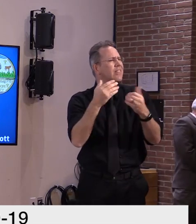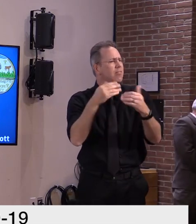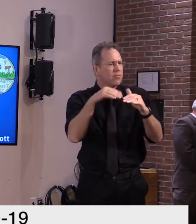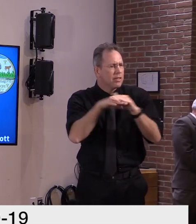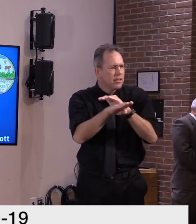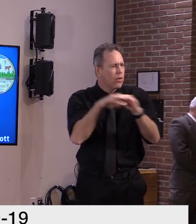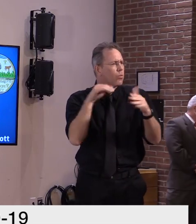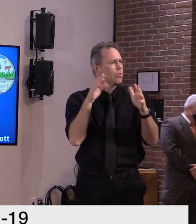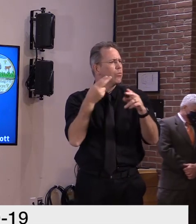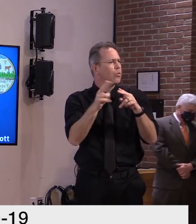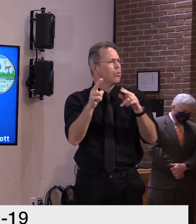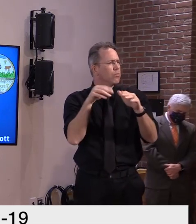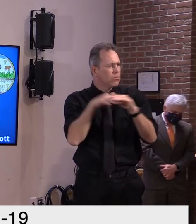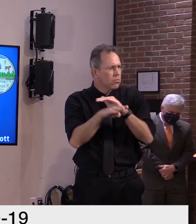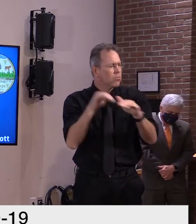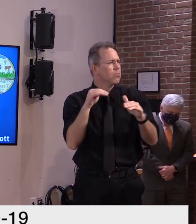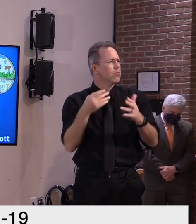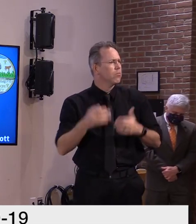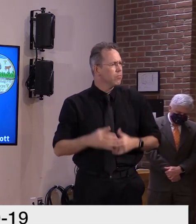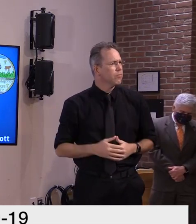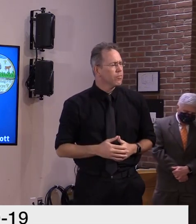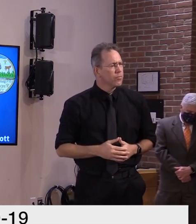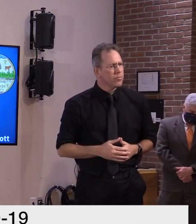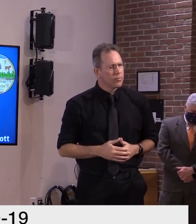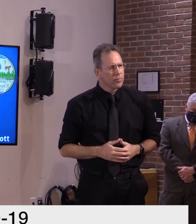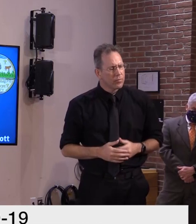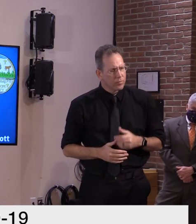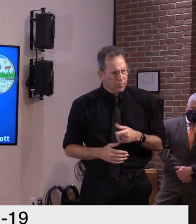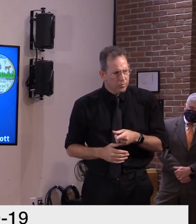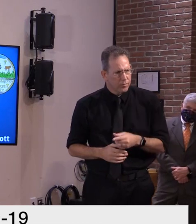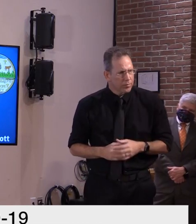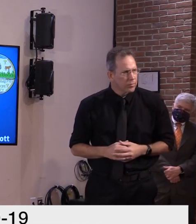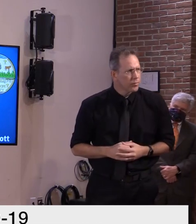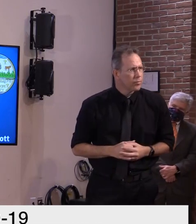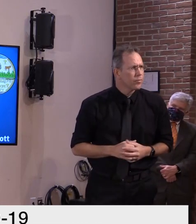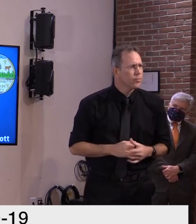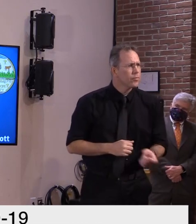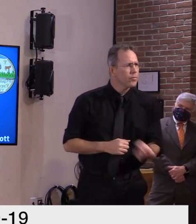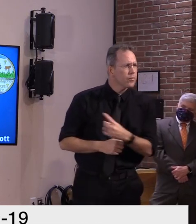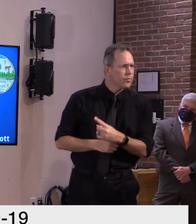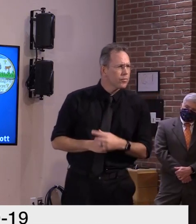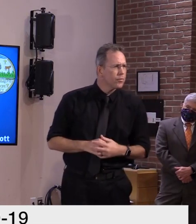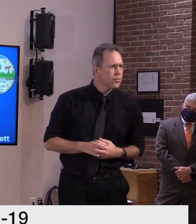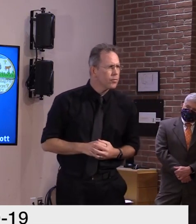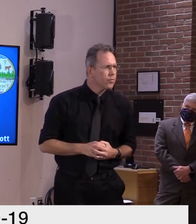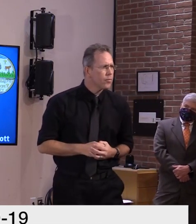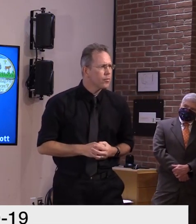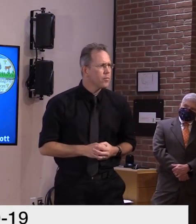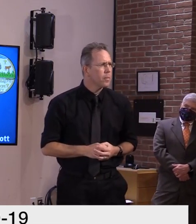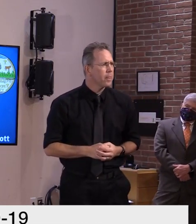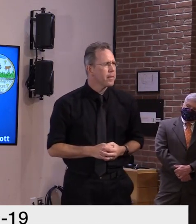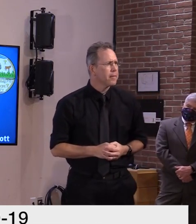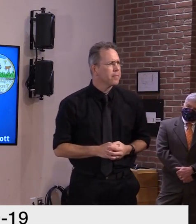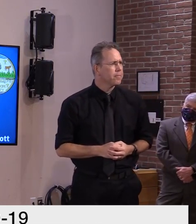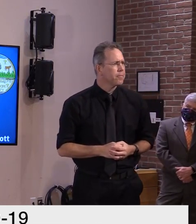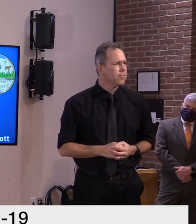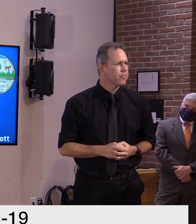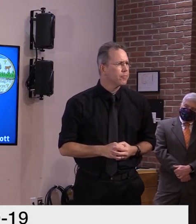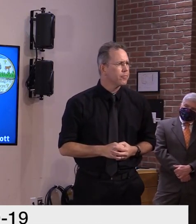Yeah, I know with the protests, there was a lot of concern that they could become super spreader events. My understanding is that they didn't really pan